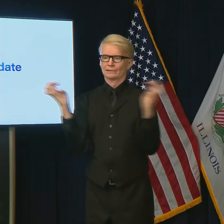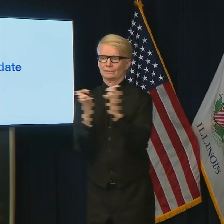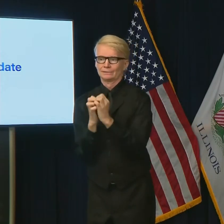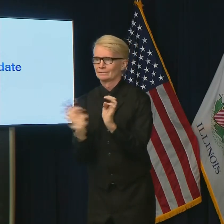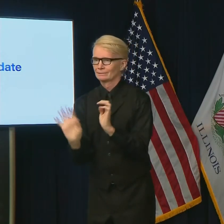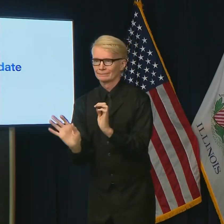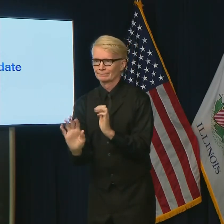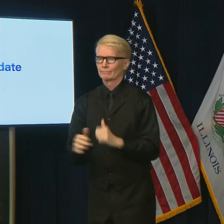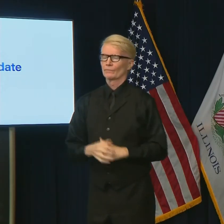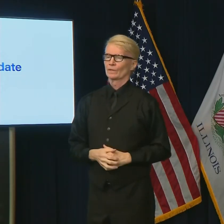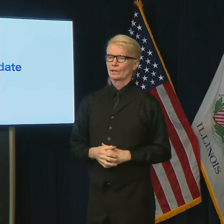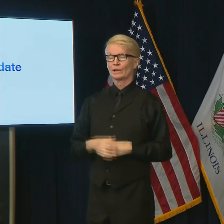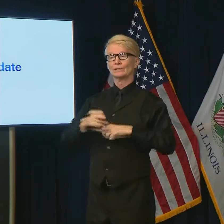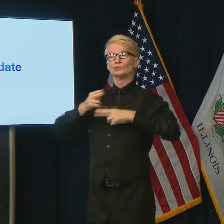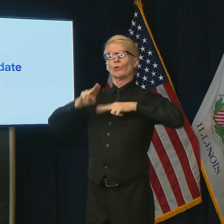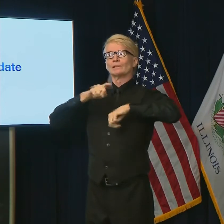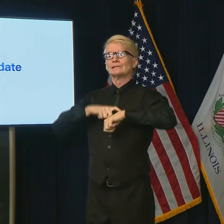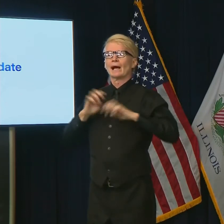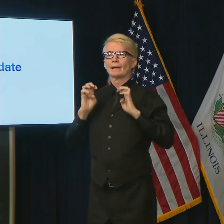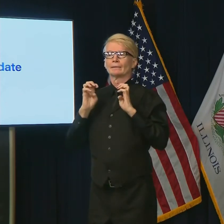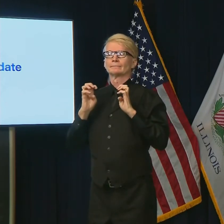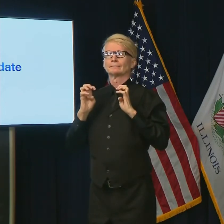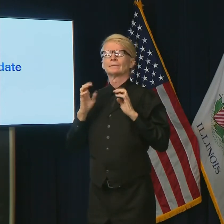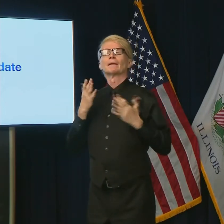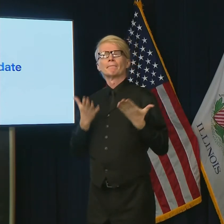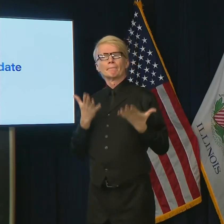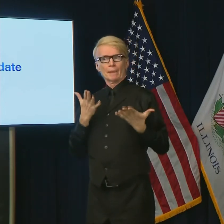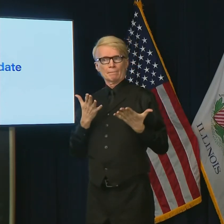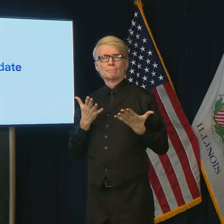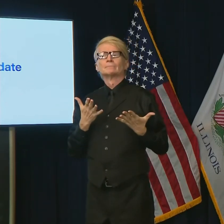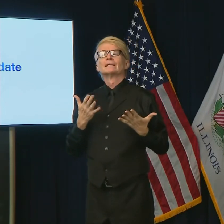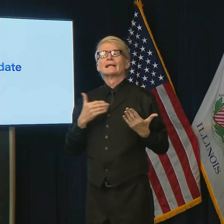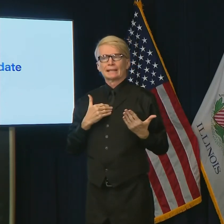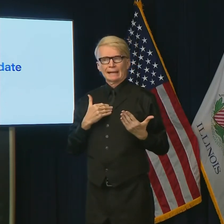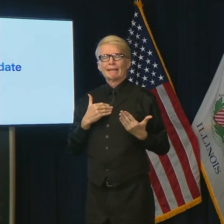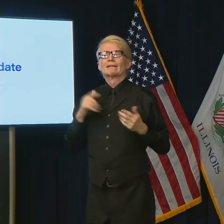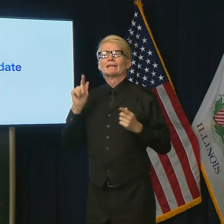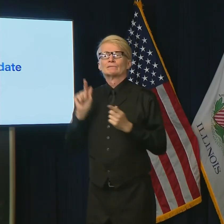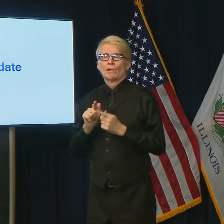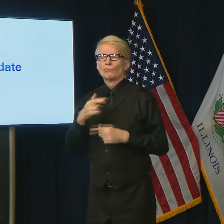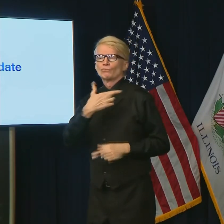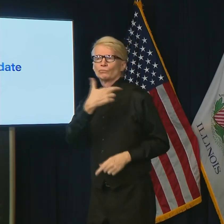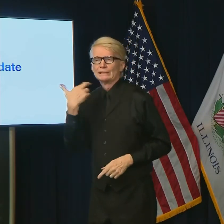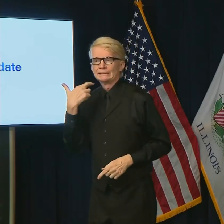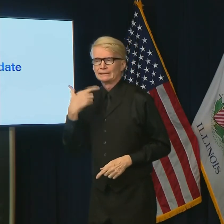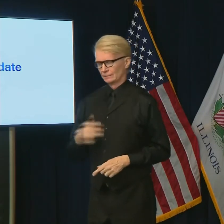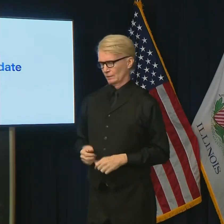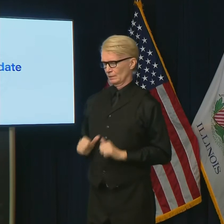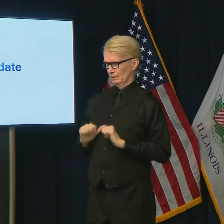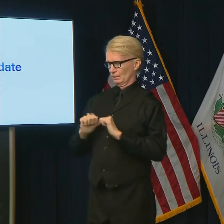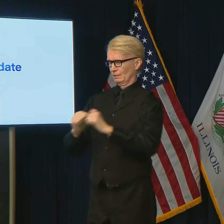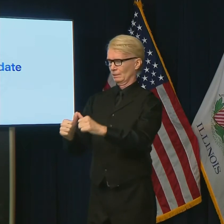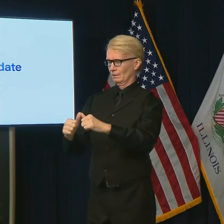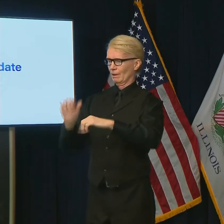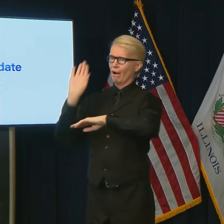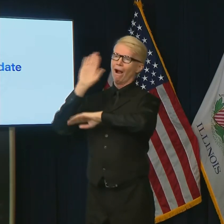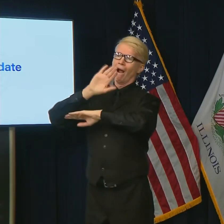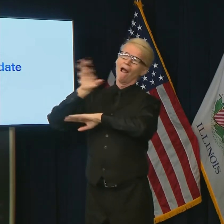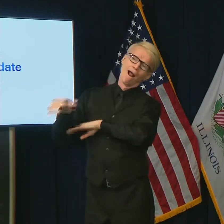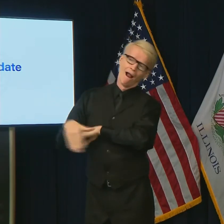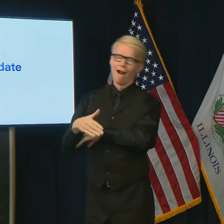shorter gathering rather than a longer gathering would obviously portend a smaller risk. Gatherings that last a